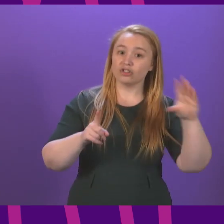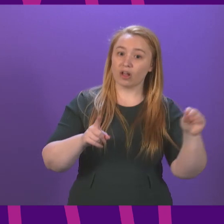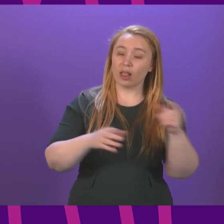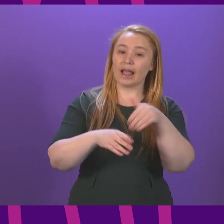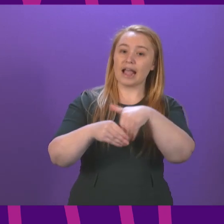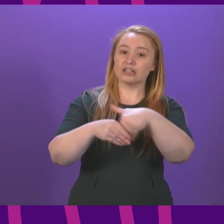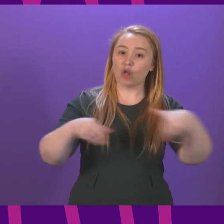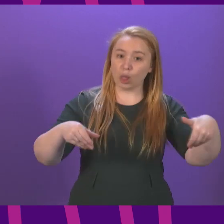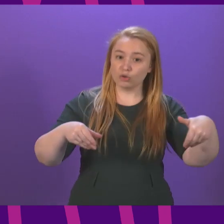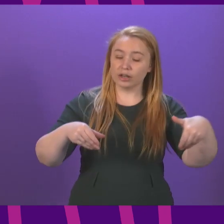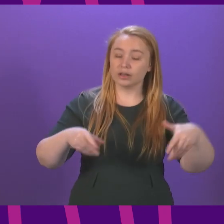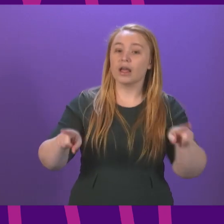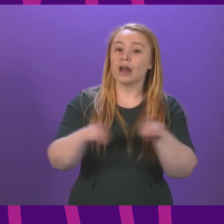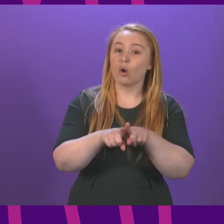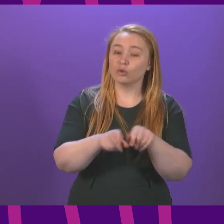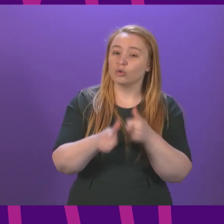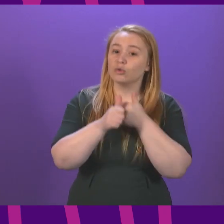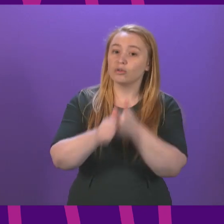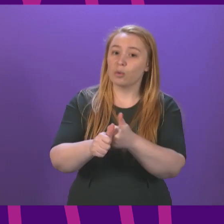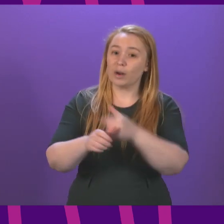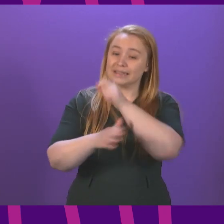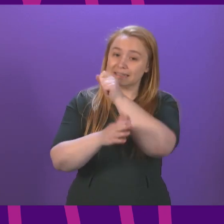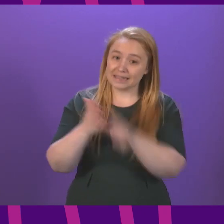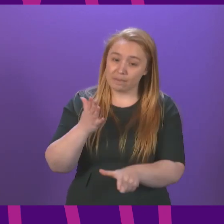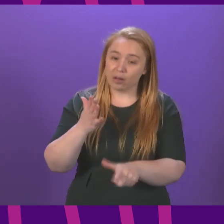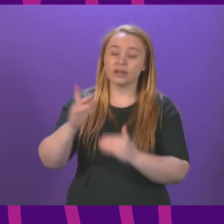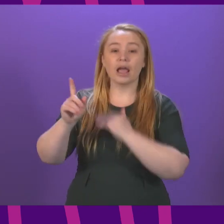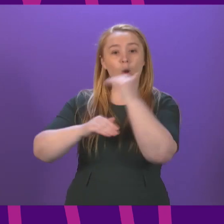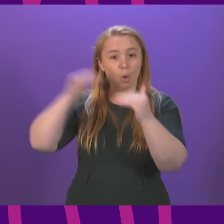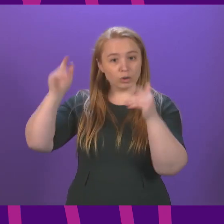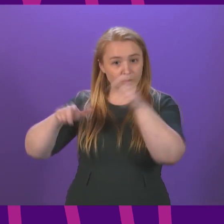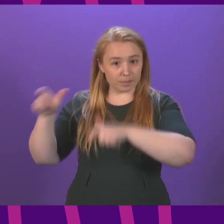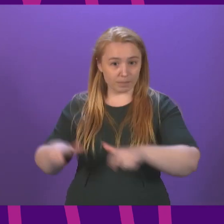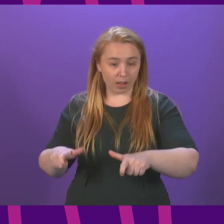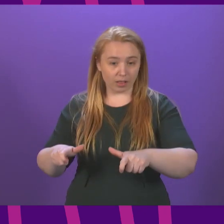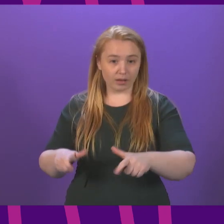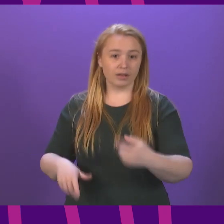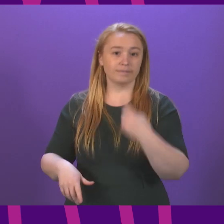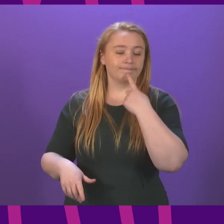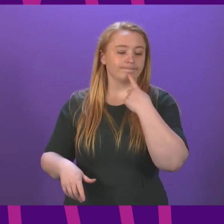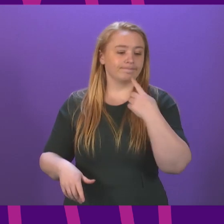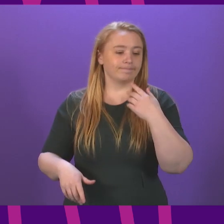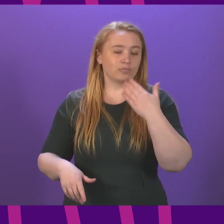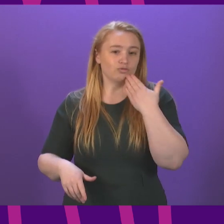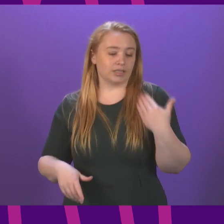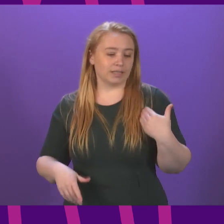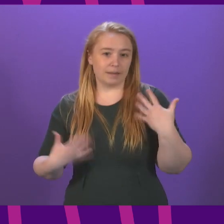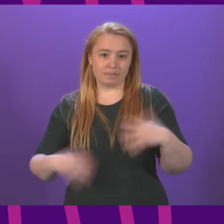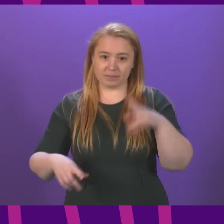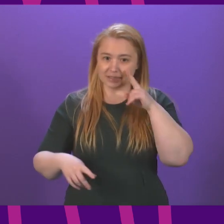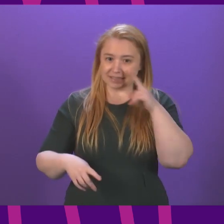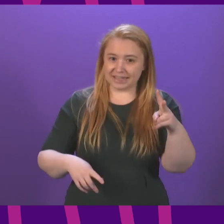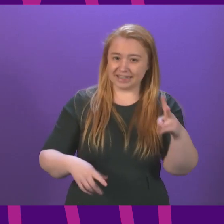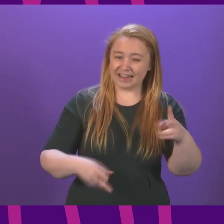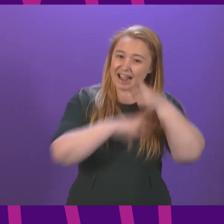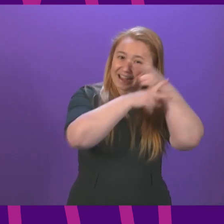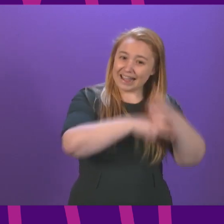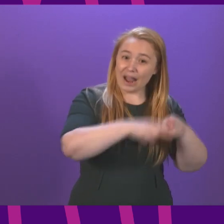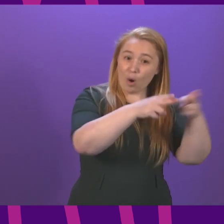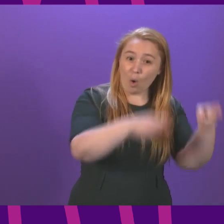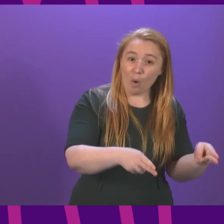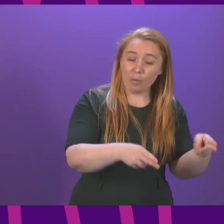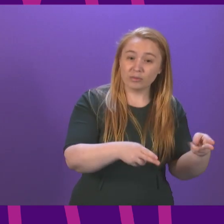older and disabled people. I think in recent days, we have all been moved by pictures of residents in care homes, reunited with loved ones. And